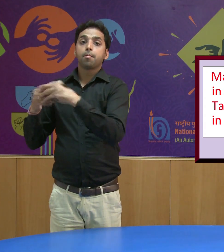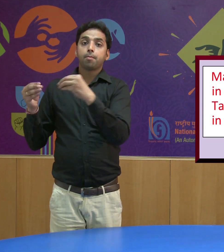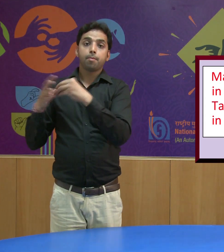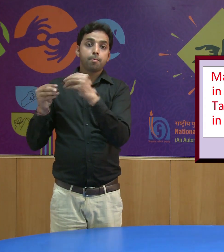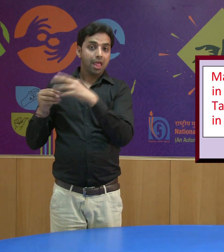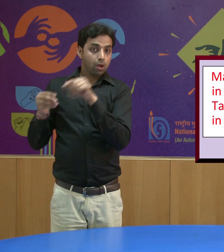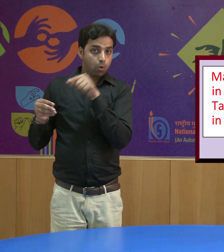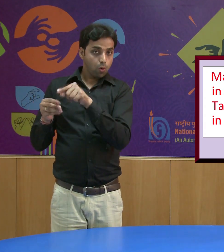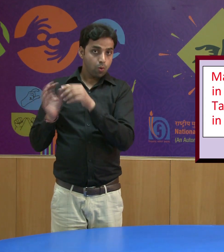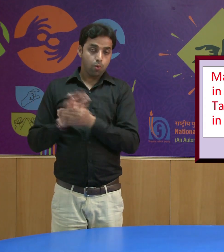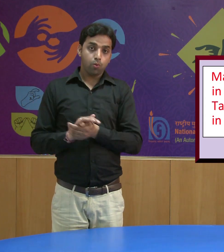settled in this country.